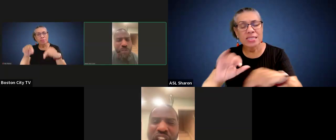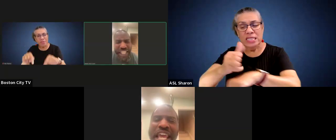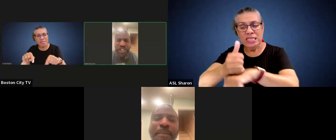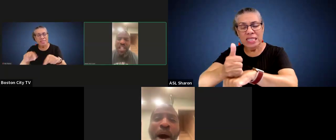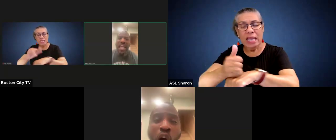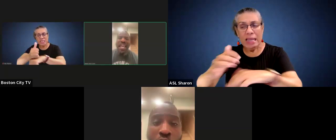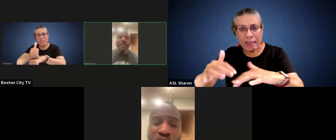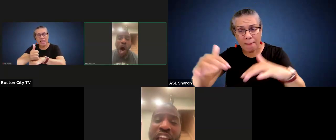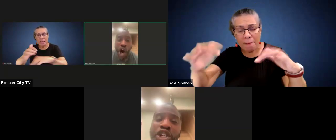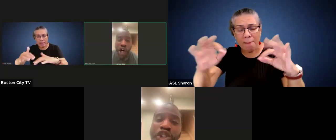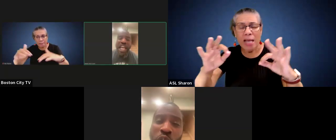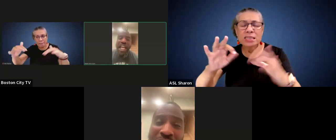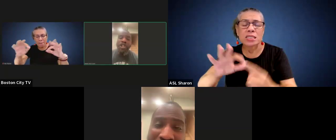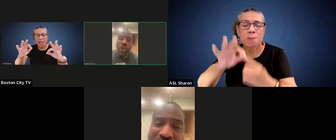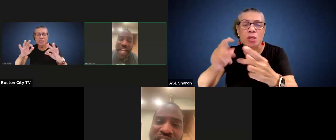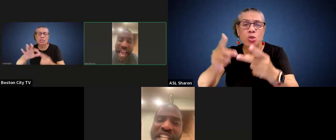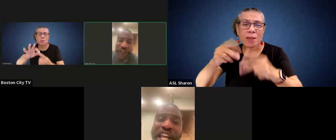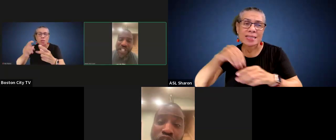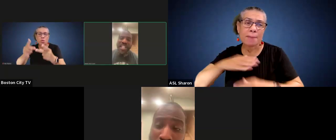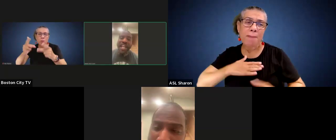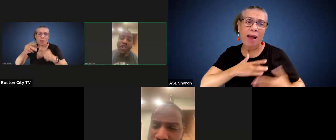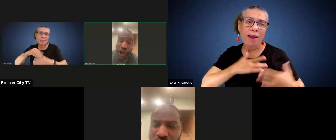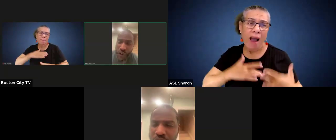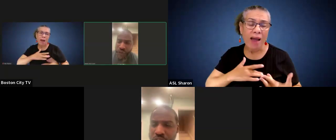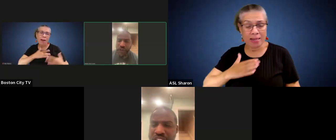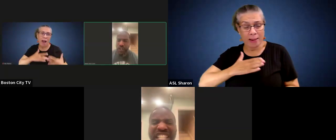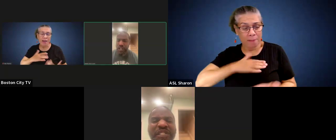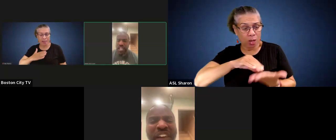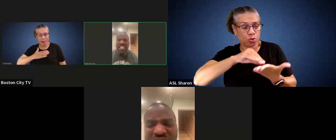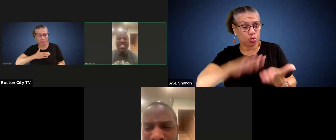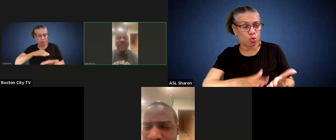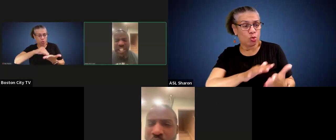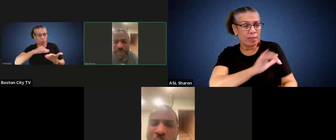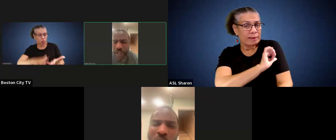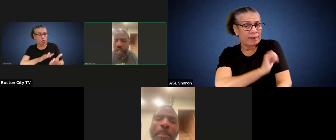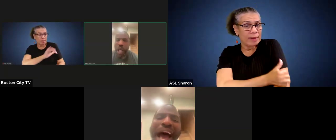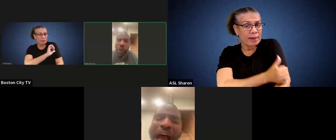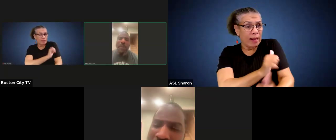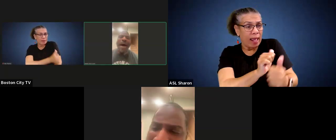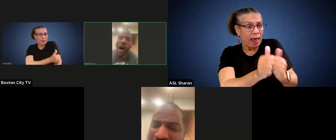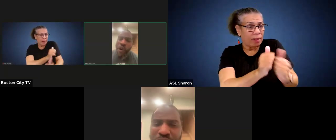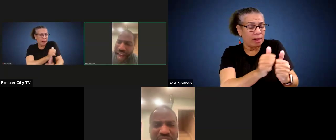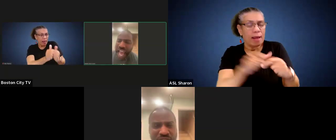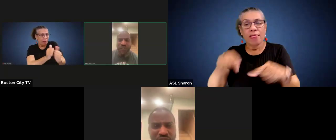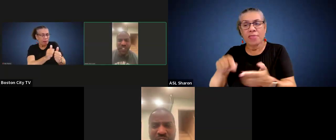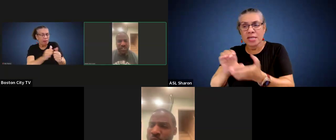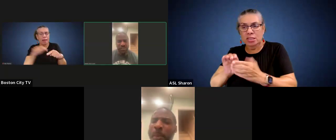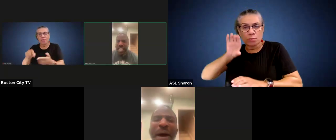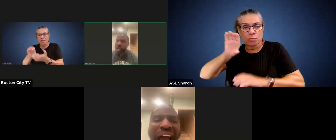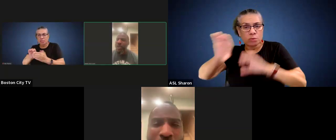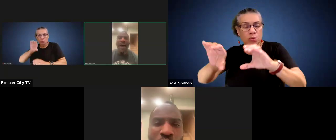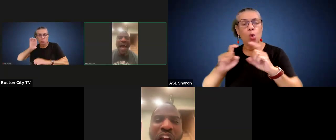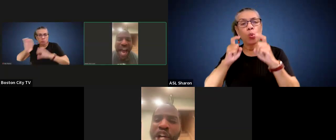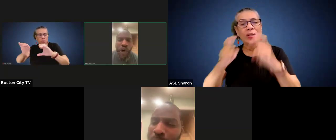place in my heart and the student athletes that I serve. This investment will empower our athletes. It